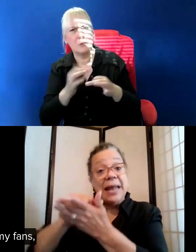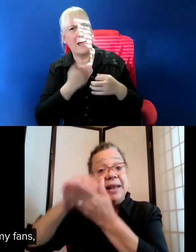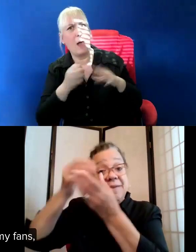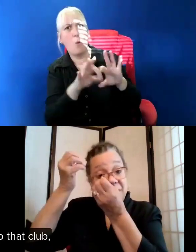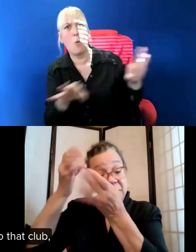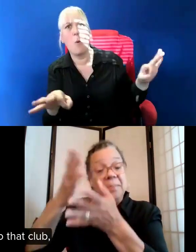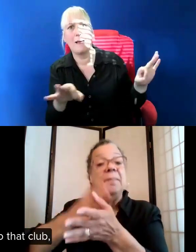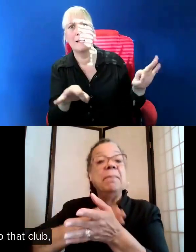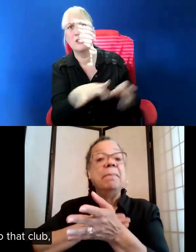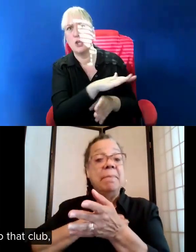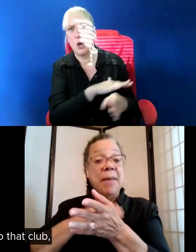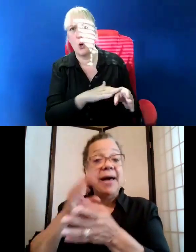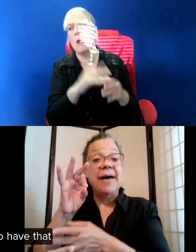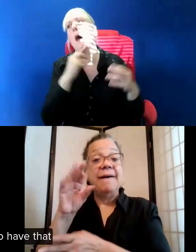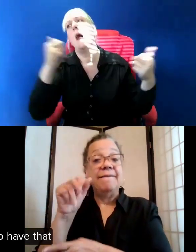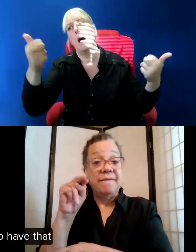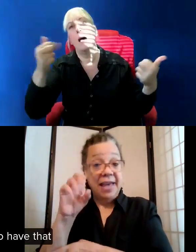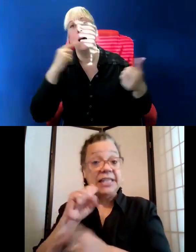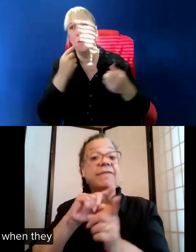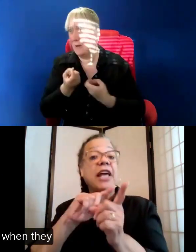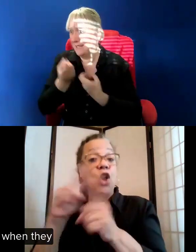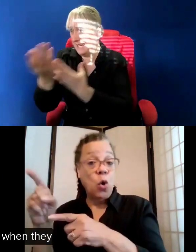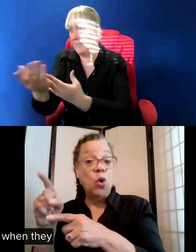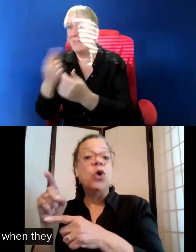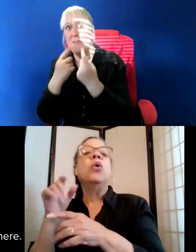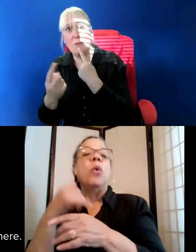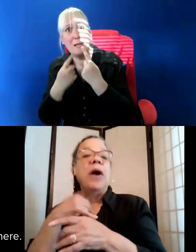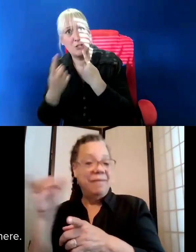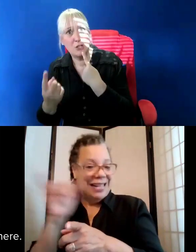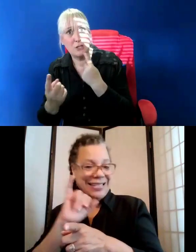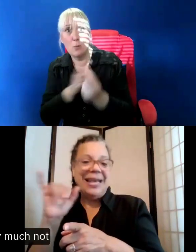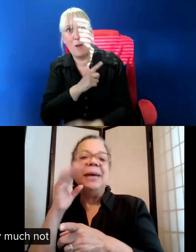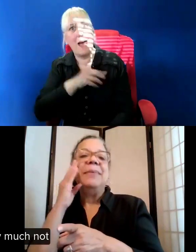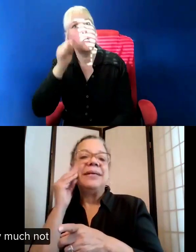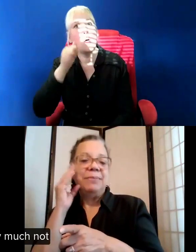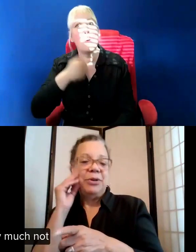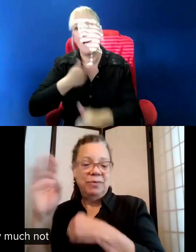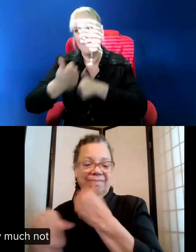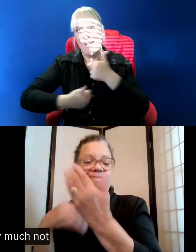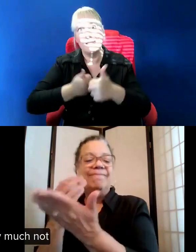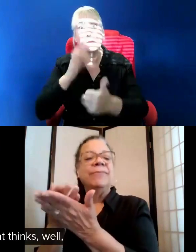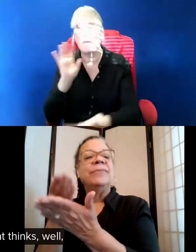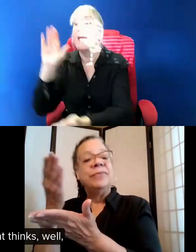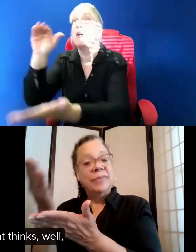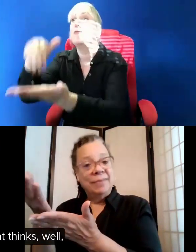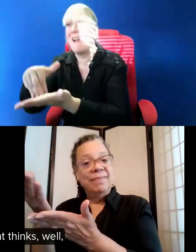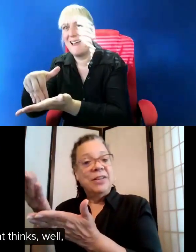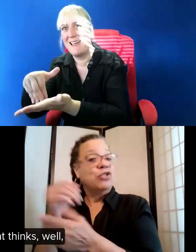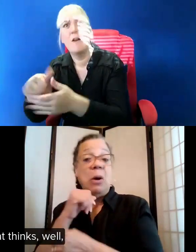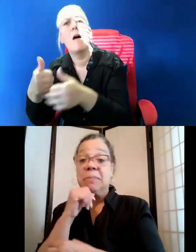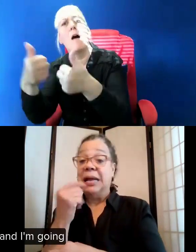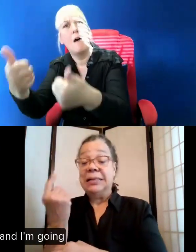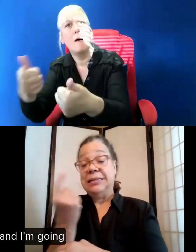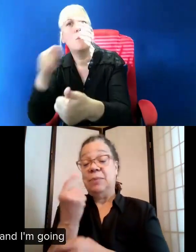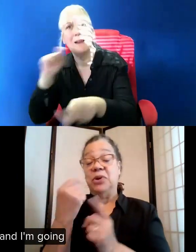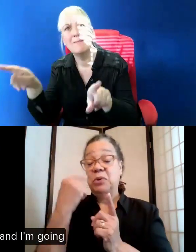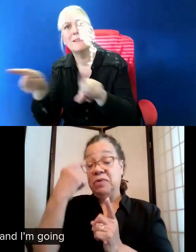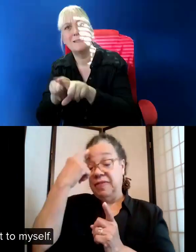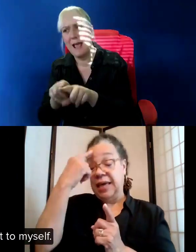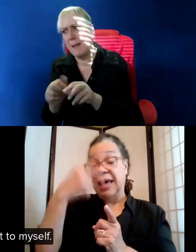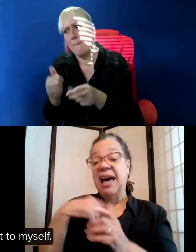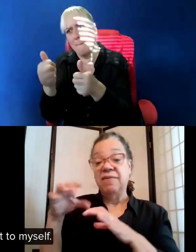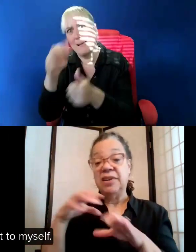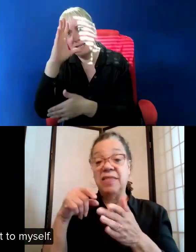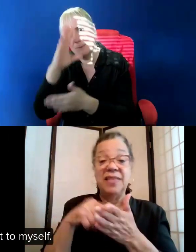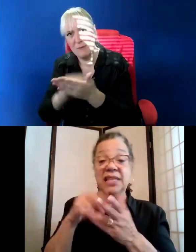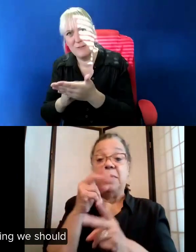my fans, if they go to that club, are going to have that experience when they get there. So I'm very much not somebody that thinks, well, I've done this and I'm going to